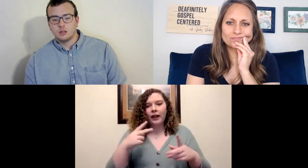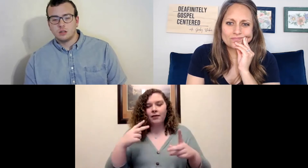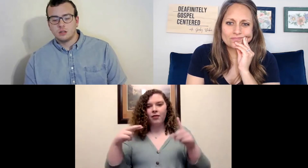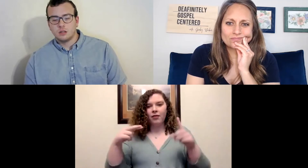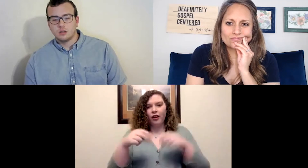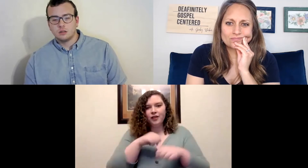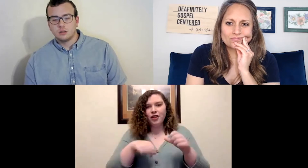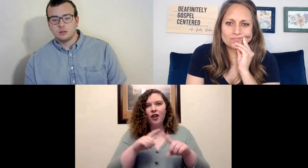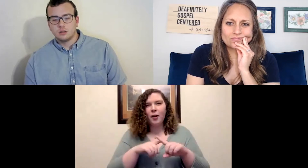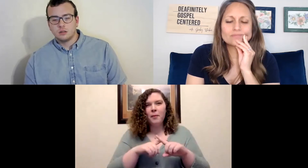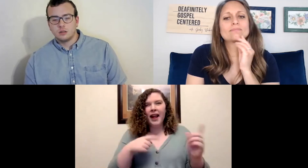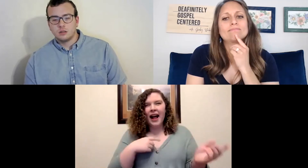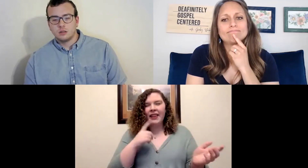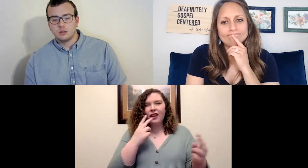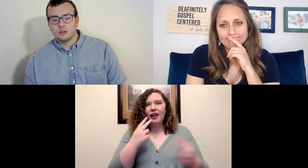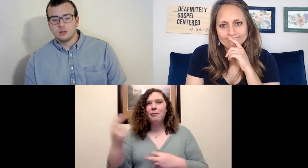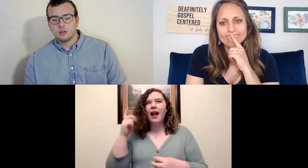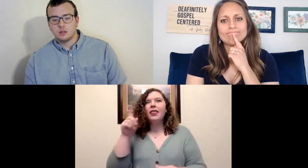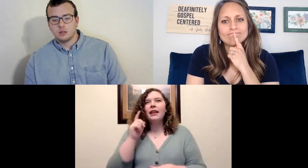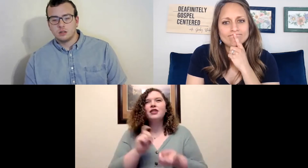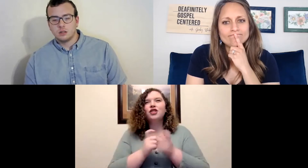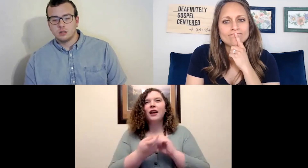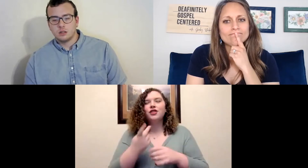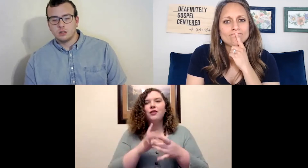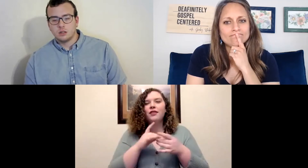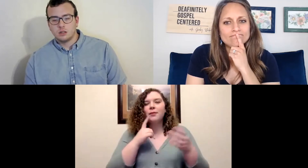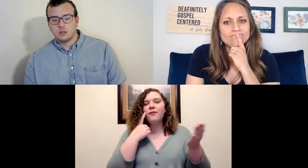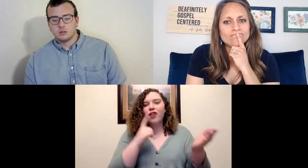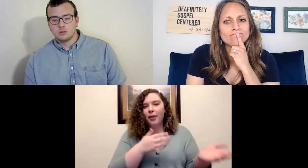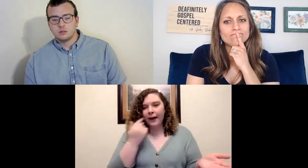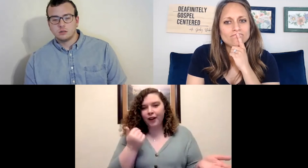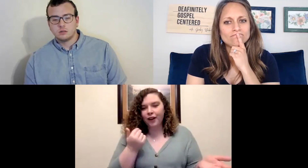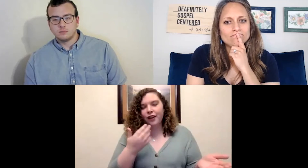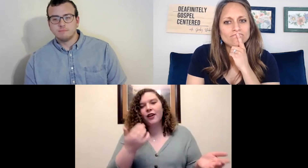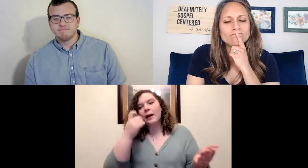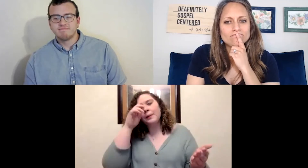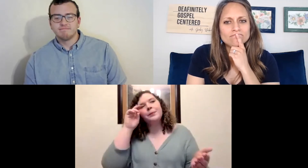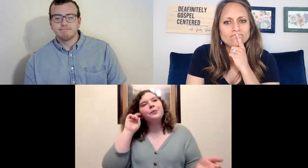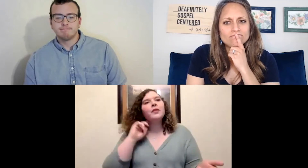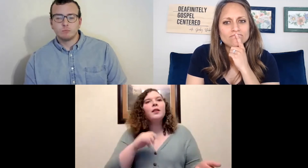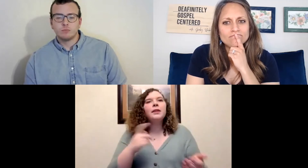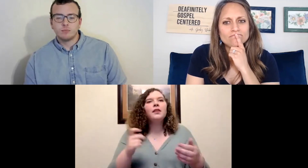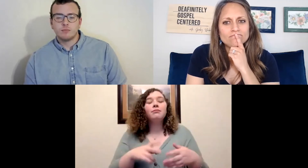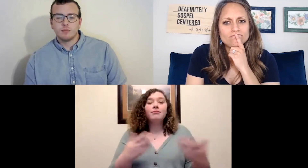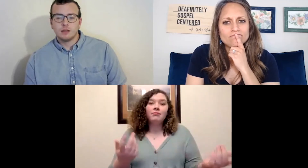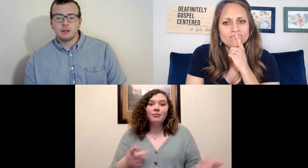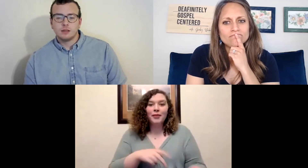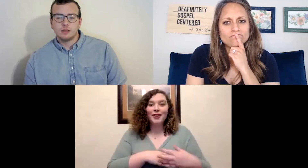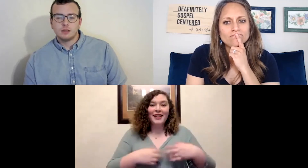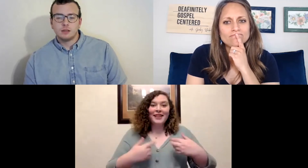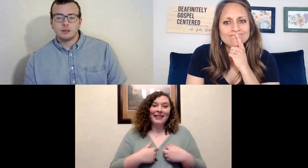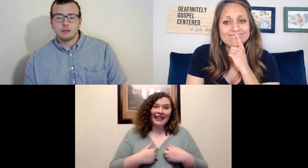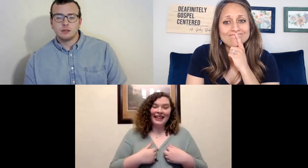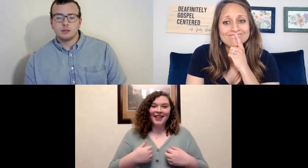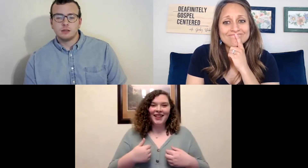So, that really changed the way that the two of us relate to each other and see each other some. But I think it changed our relationship for the